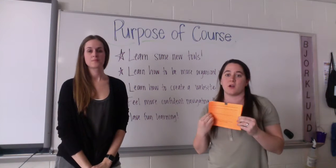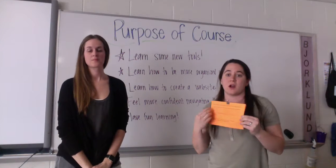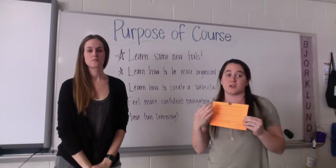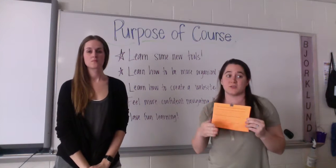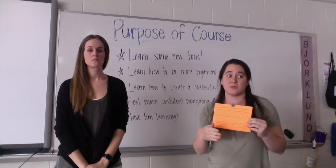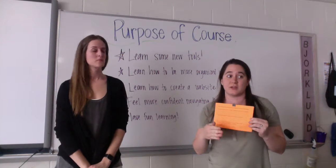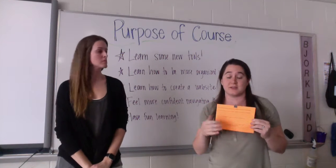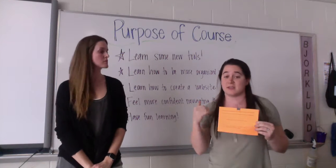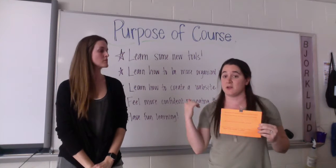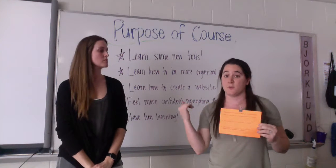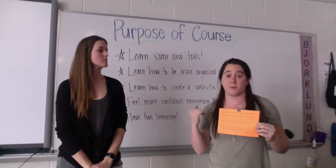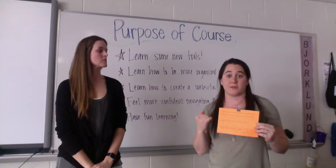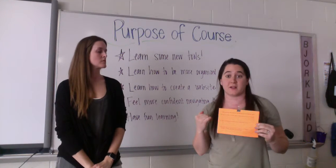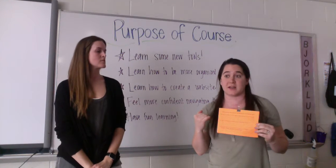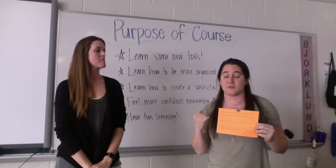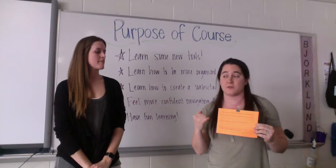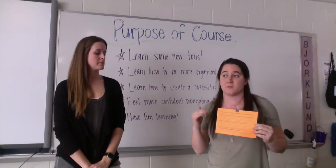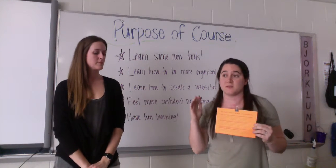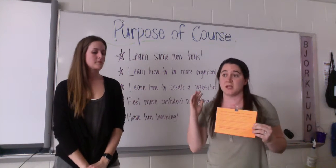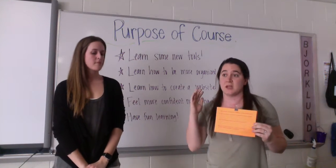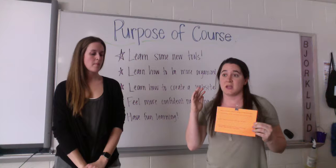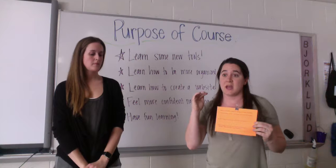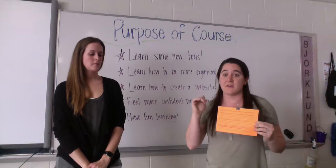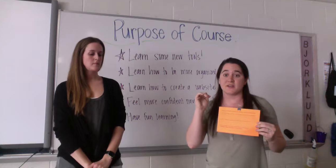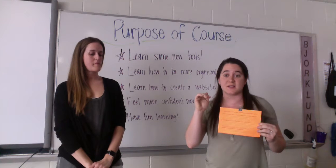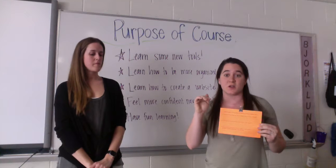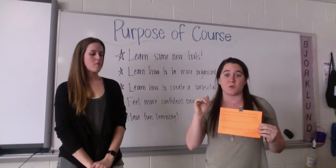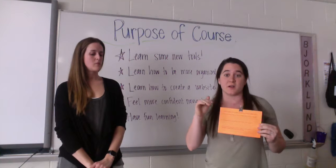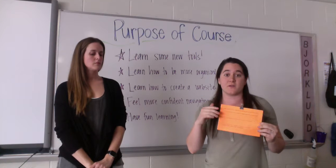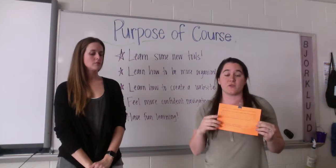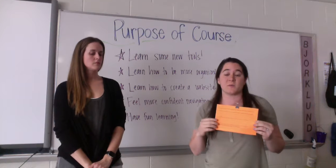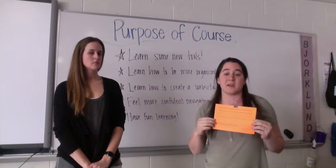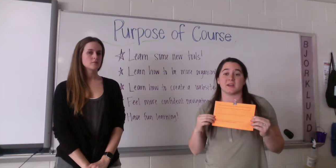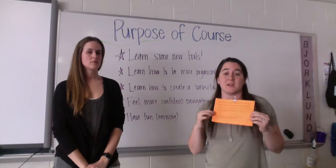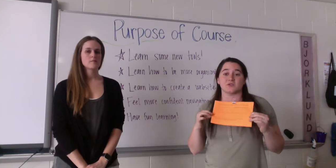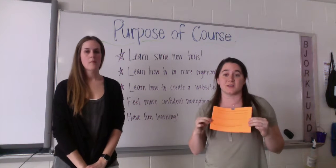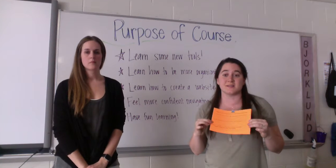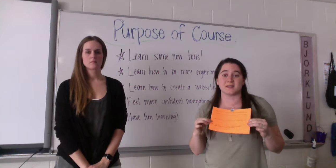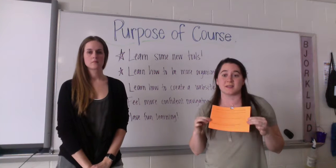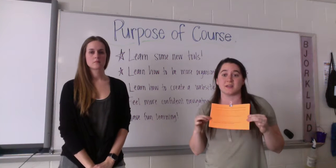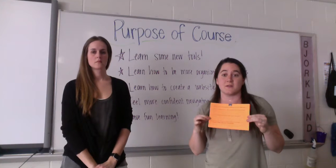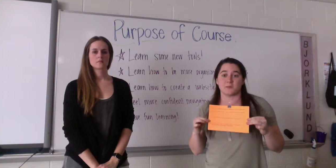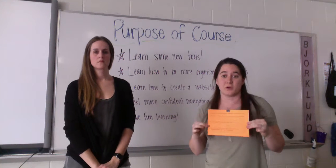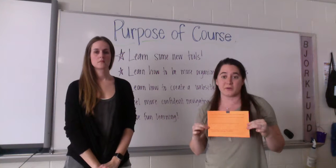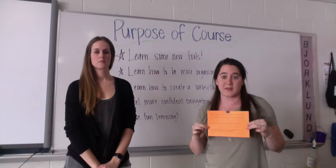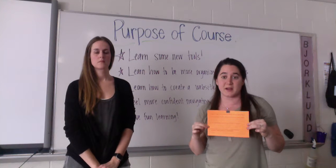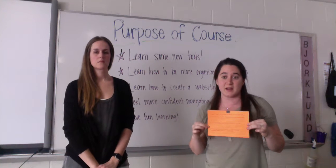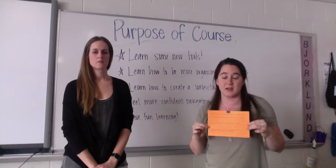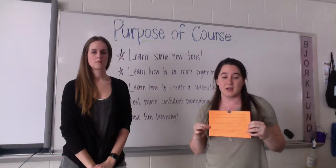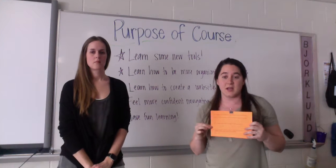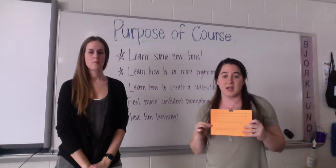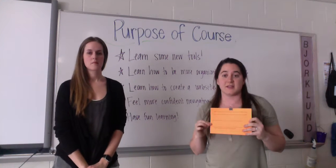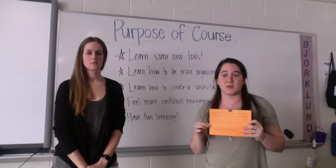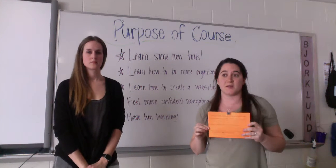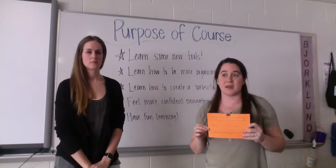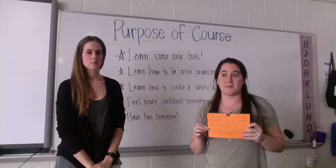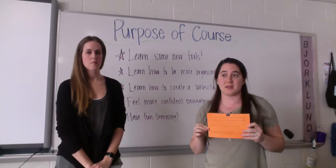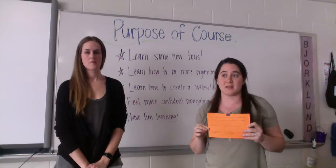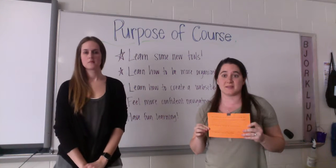our students in both classrooms, every single one of you being intrinsically motivated. And so what that means